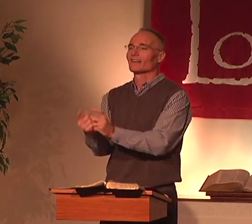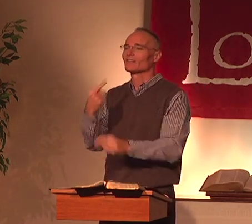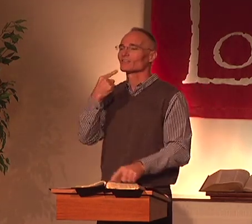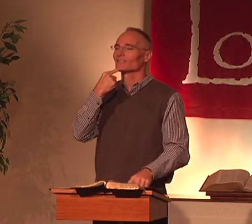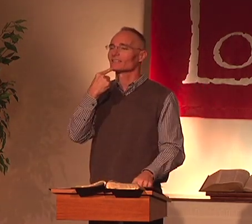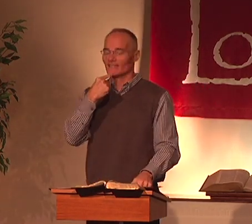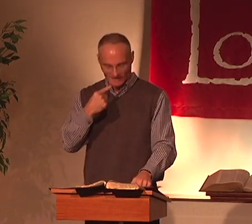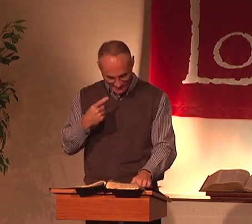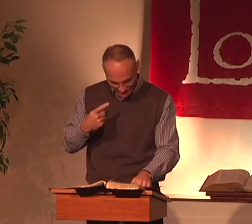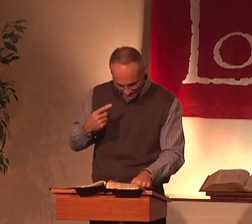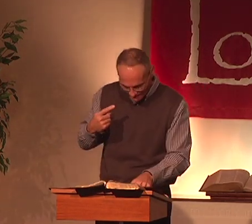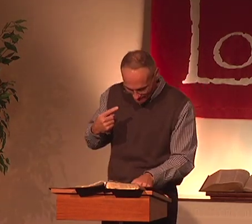Another translation Says